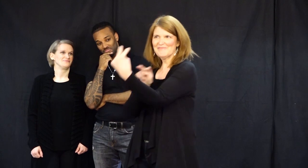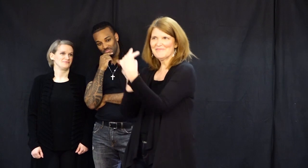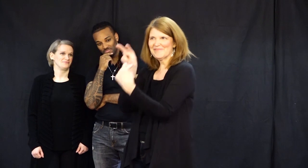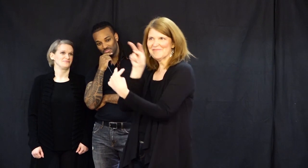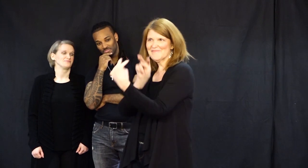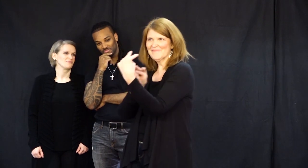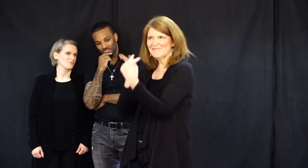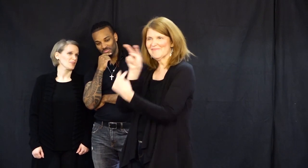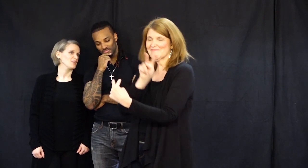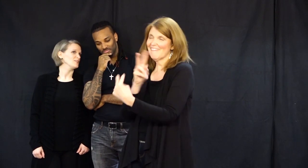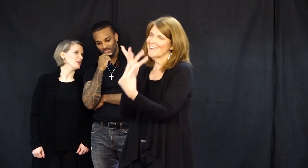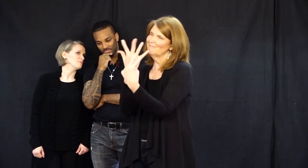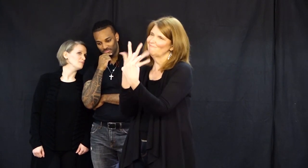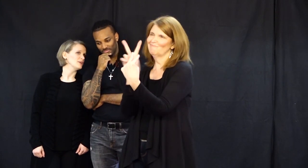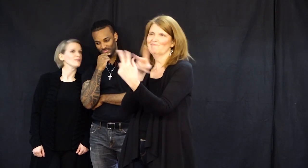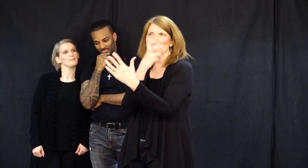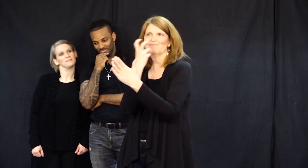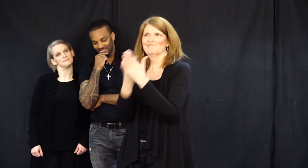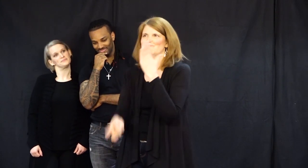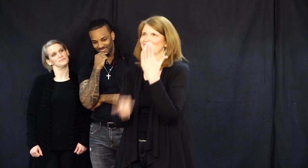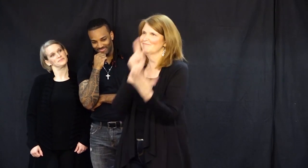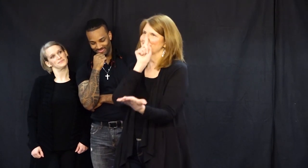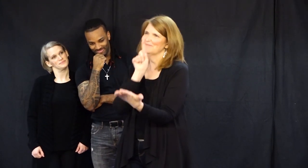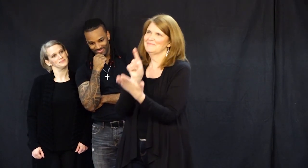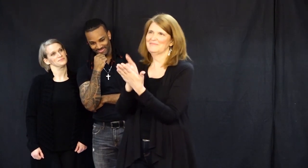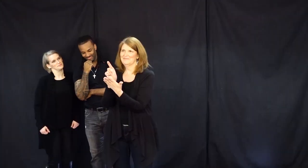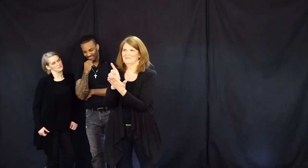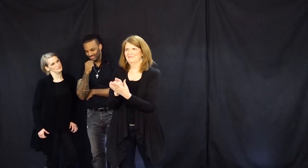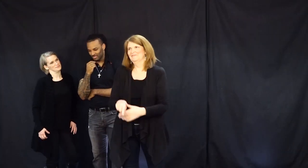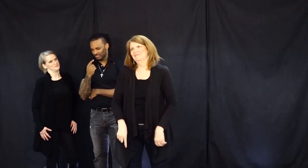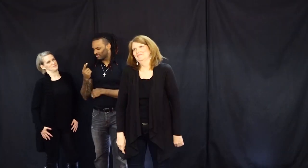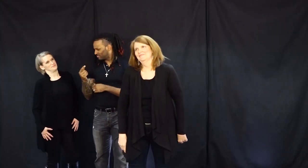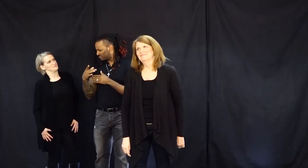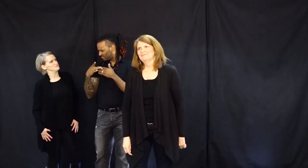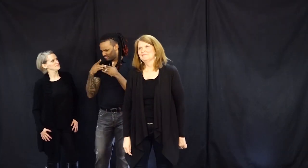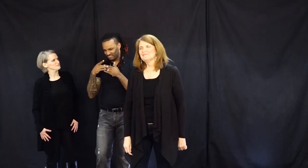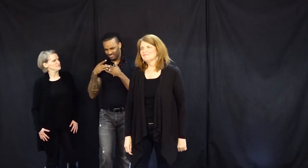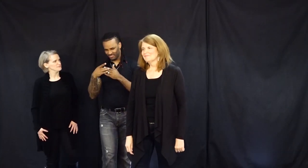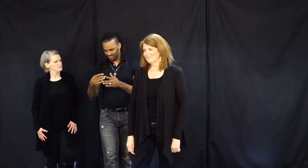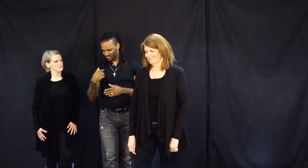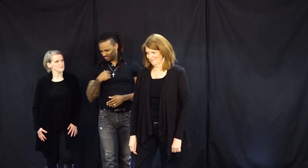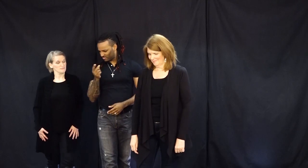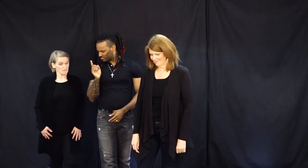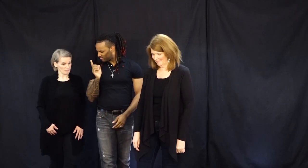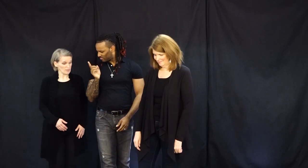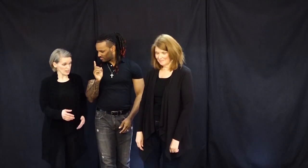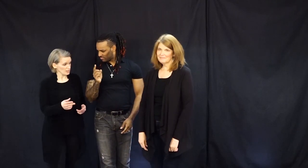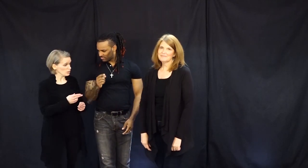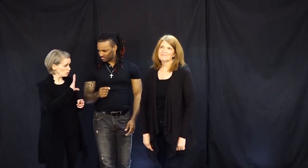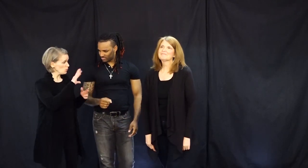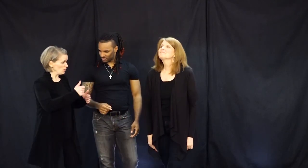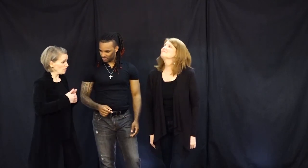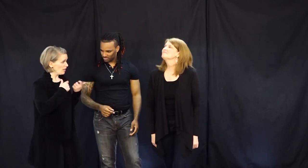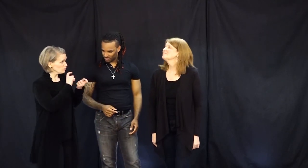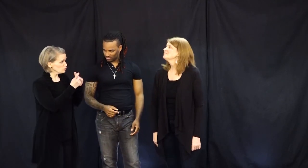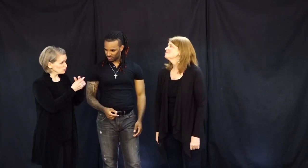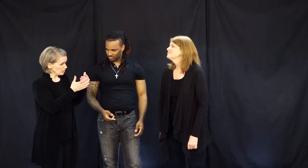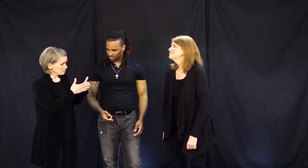down for the count and I'm drowning and I'm. Where are you taking me? I'm about to change your life. Then by all means, lead the